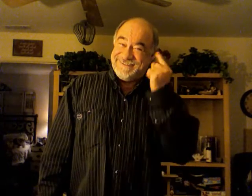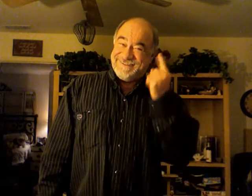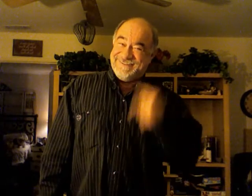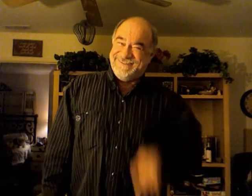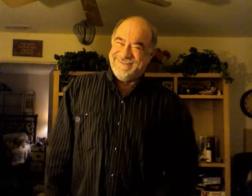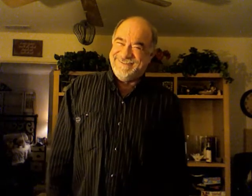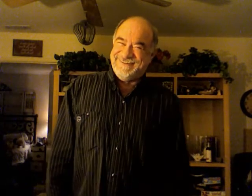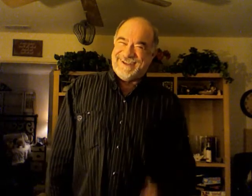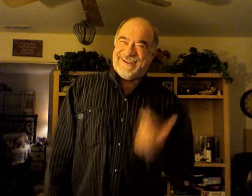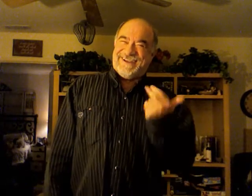Yeah. Understand?